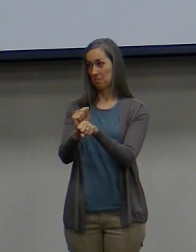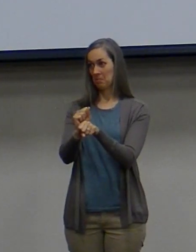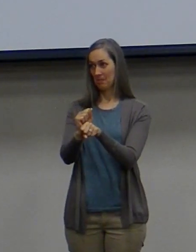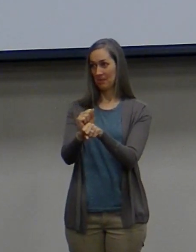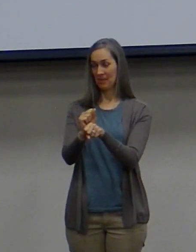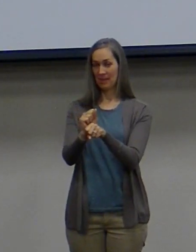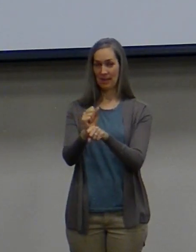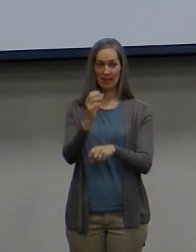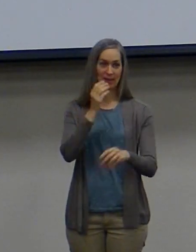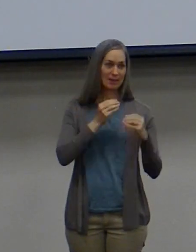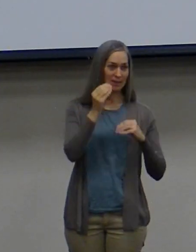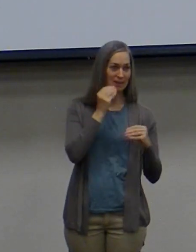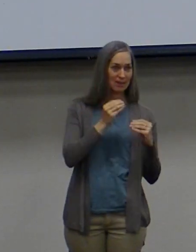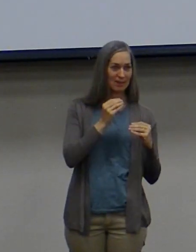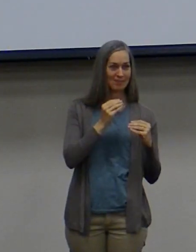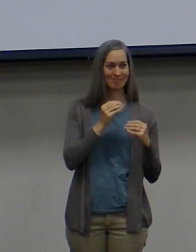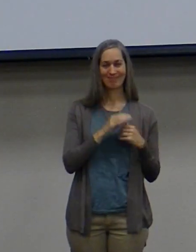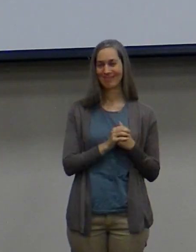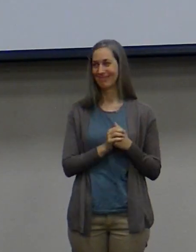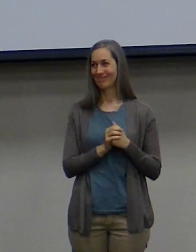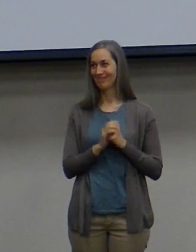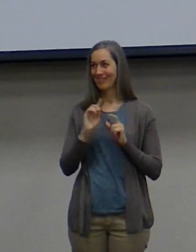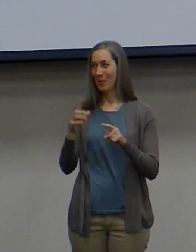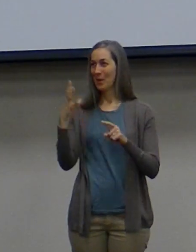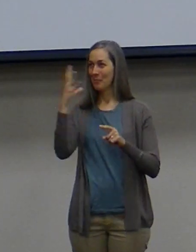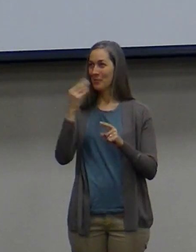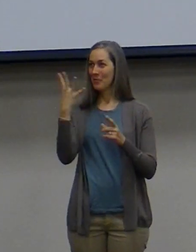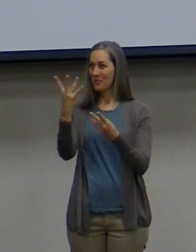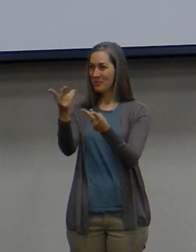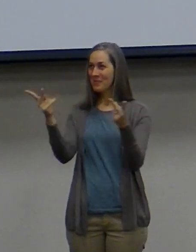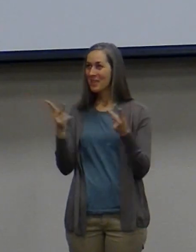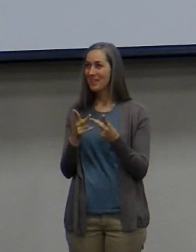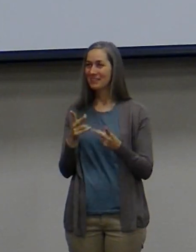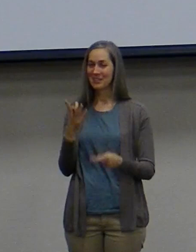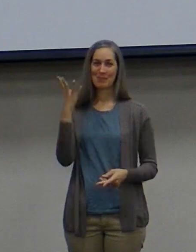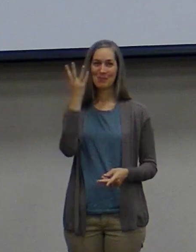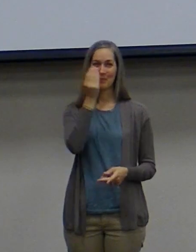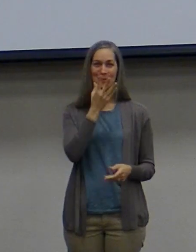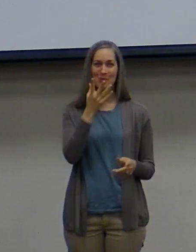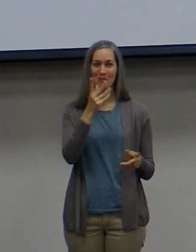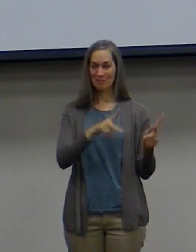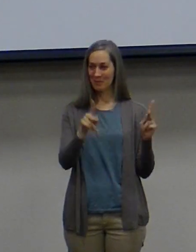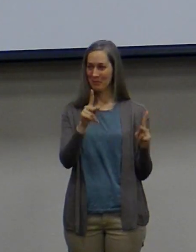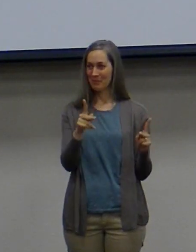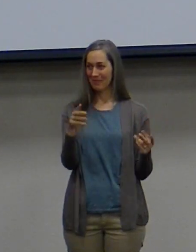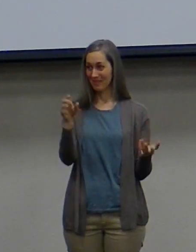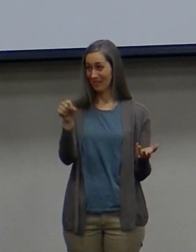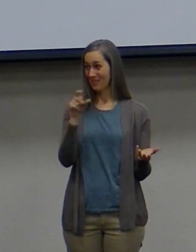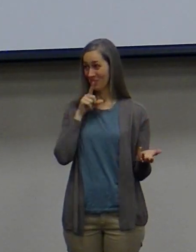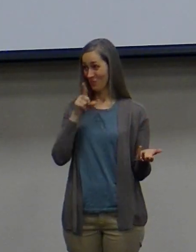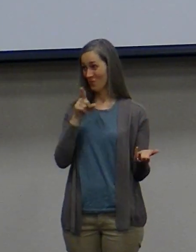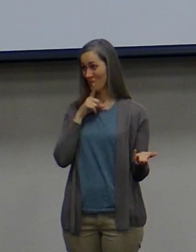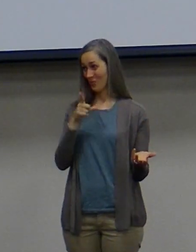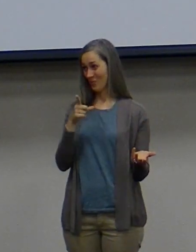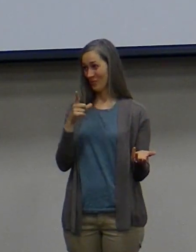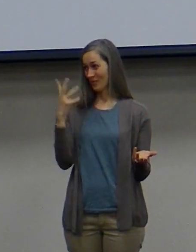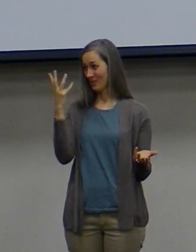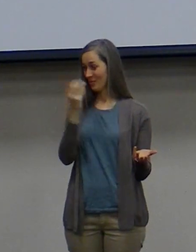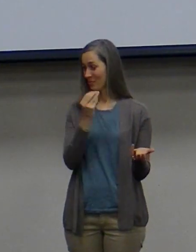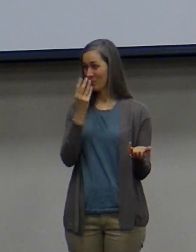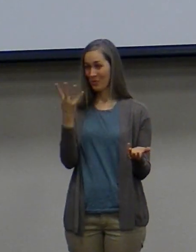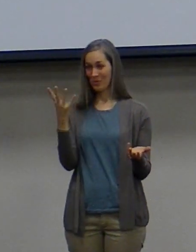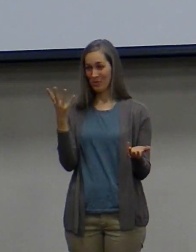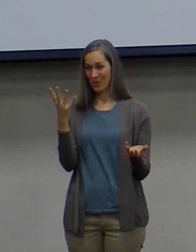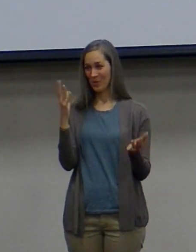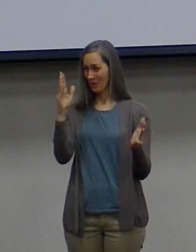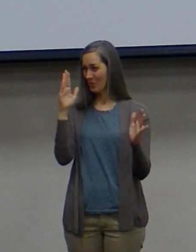eating, beautiful places, beautiful people, and it is. It's beautiful.